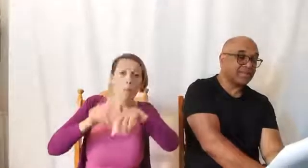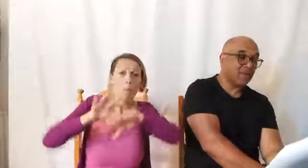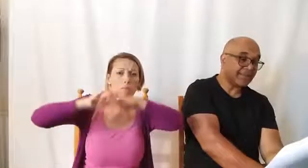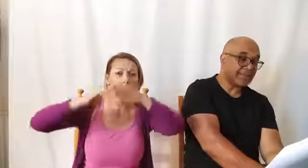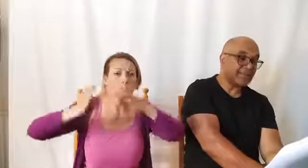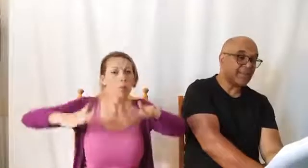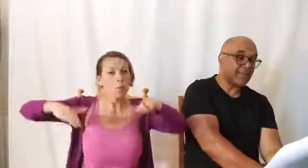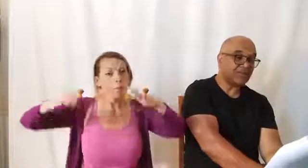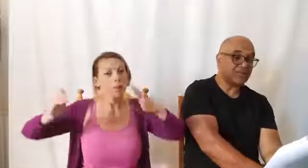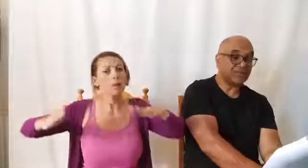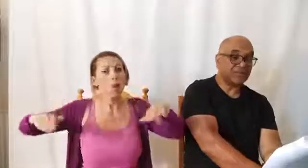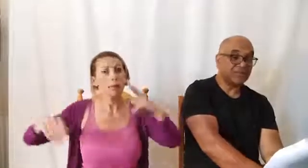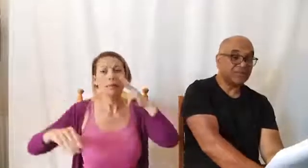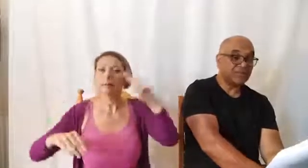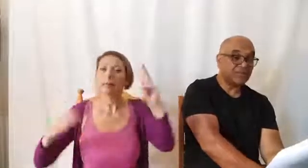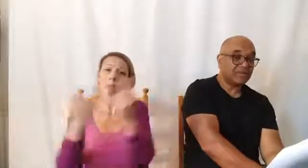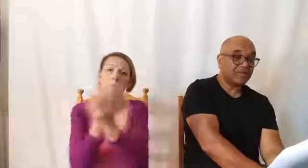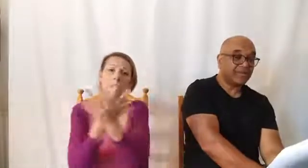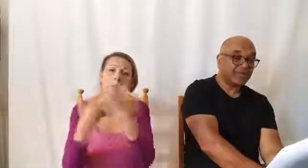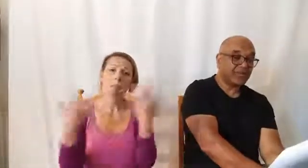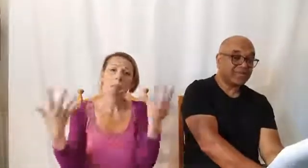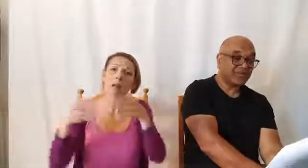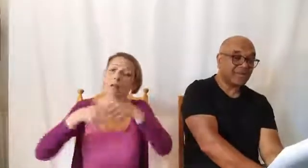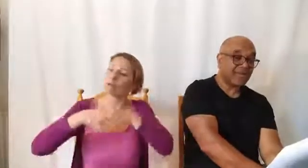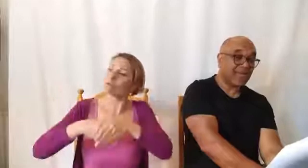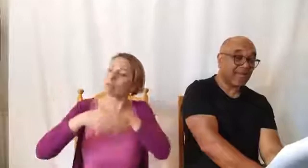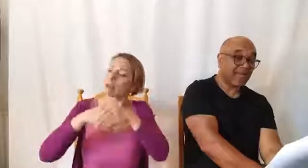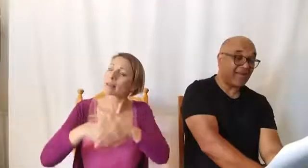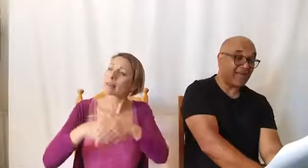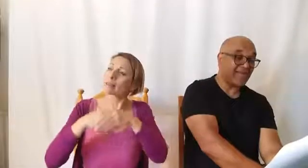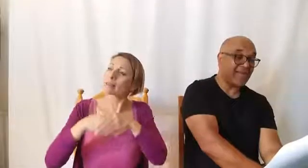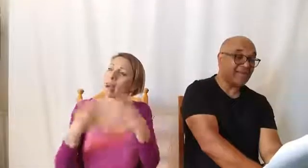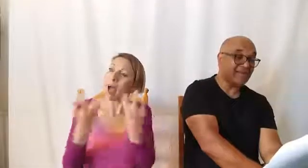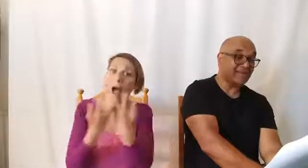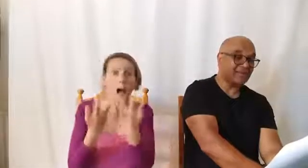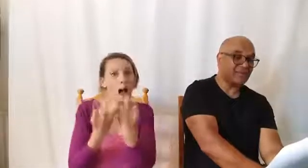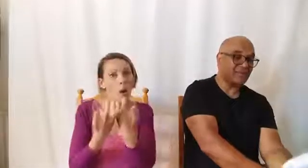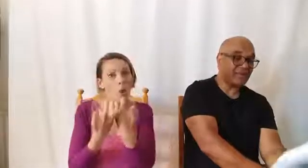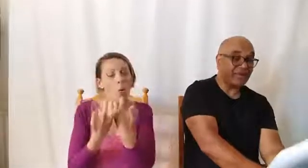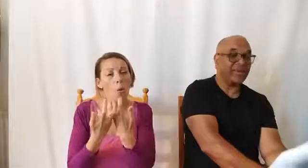kindness and patience. The best friends I have made